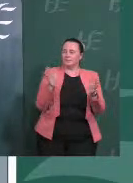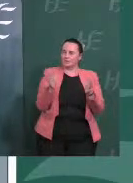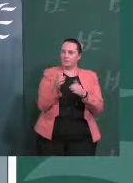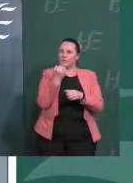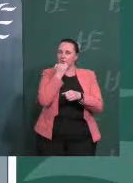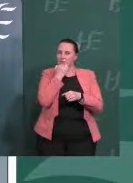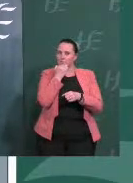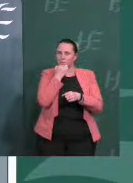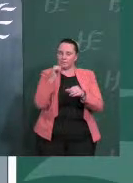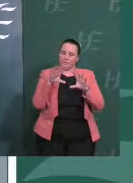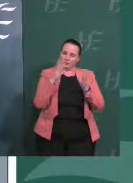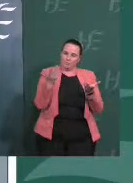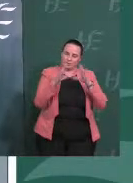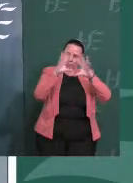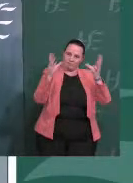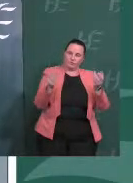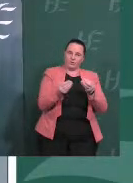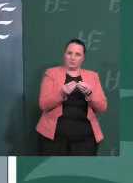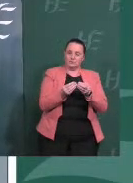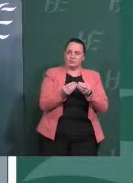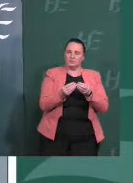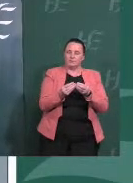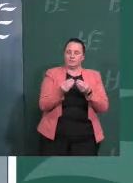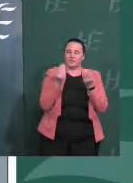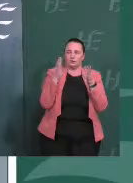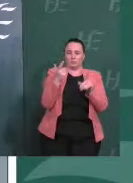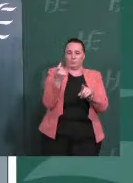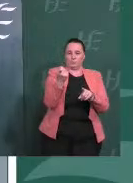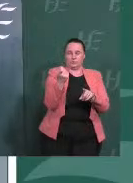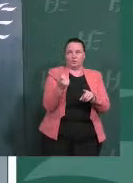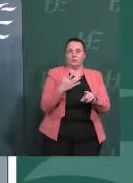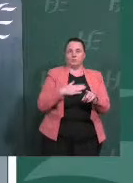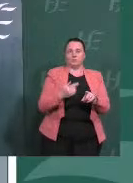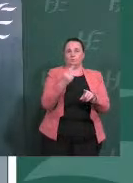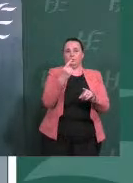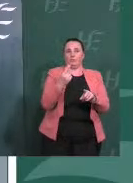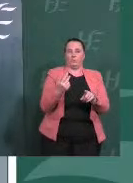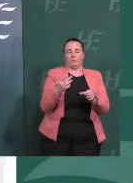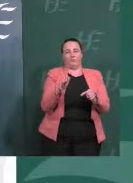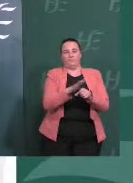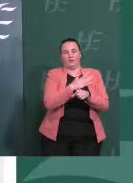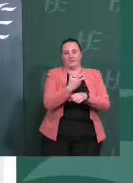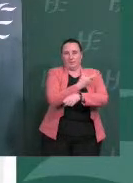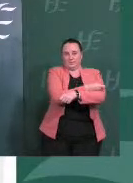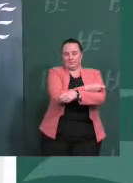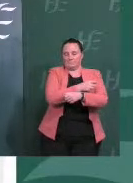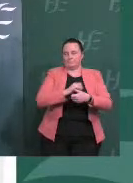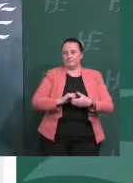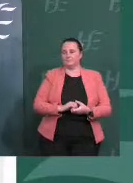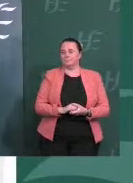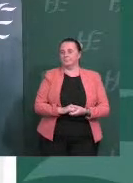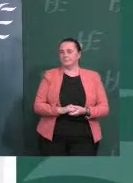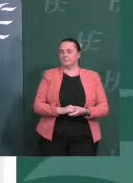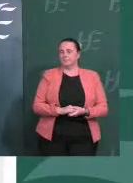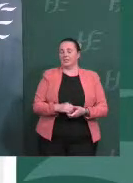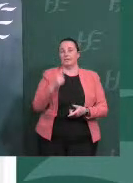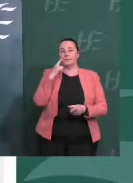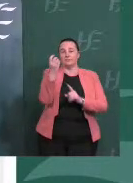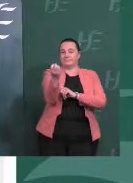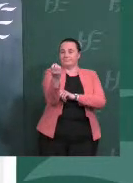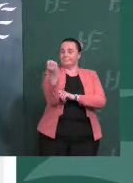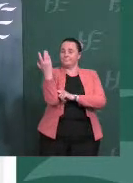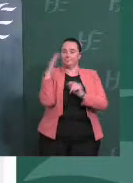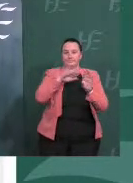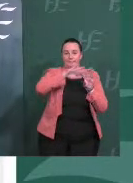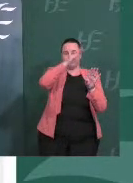number relative to the whole picture, which I'll show in a second, just over 1/3 were fully vaccinated. This study